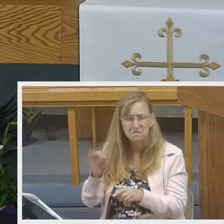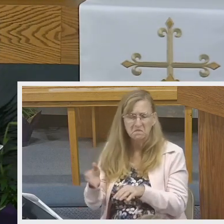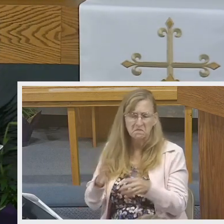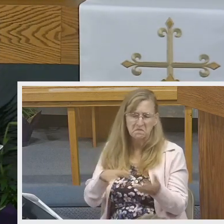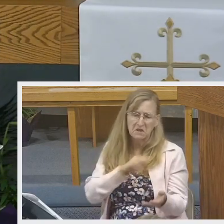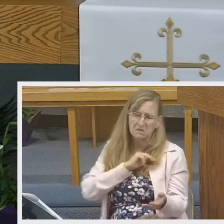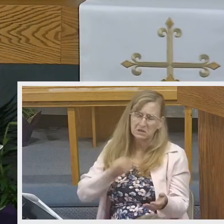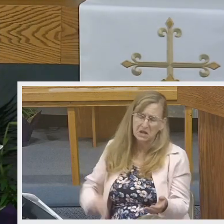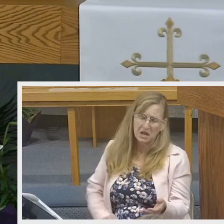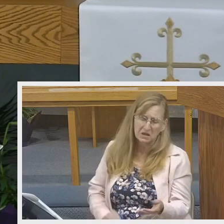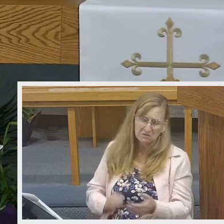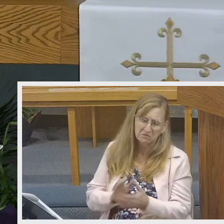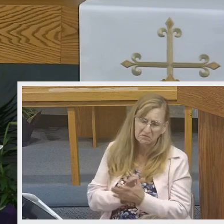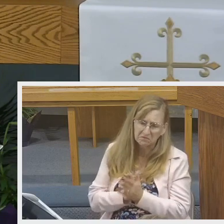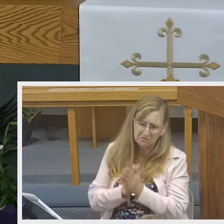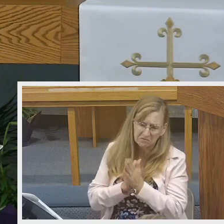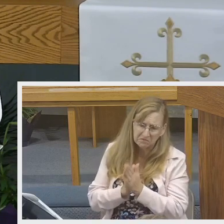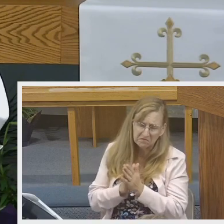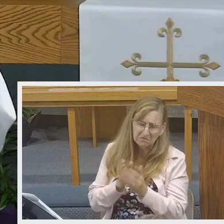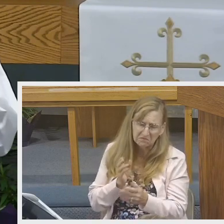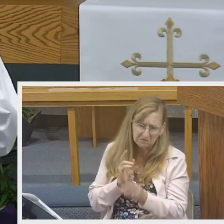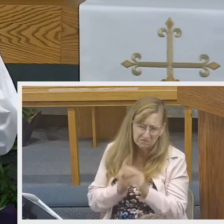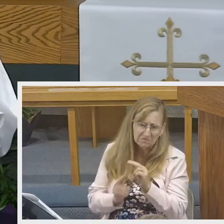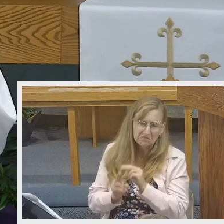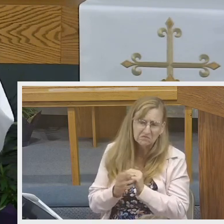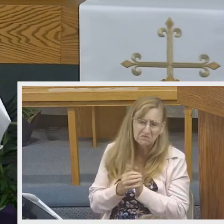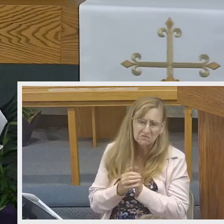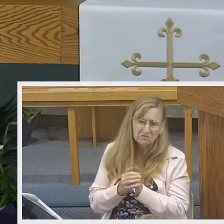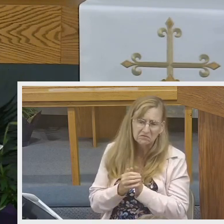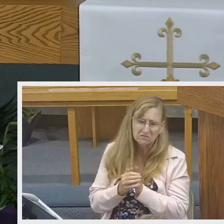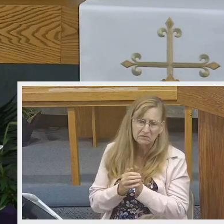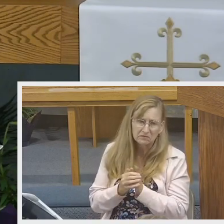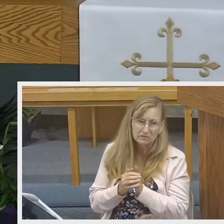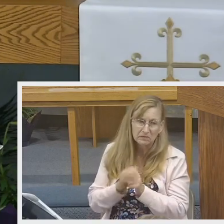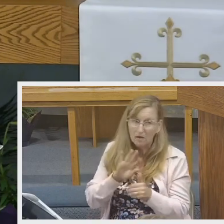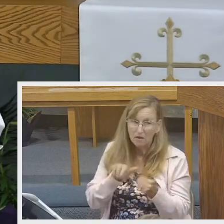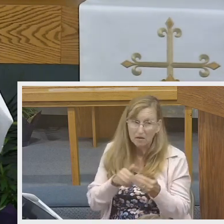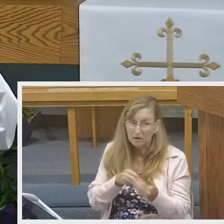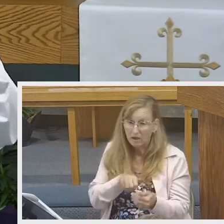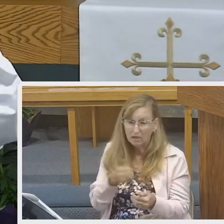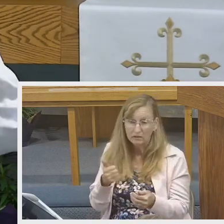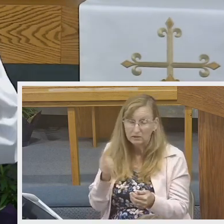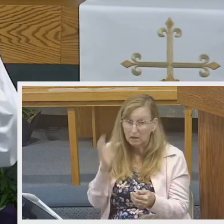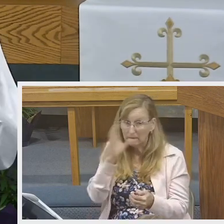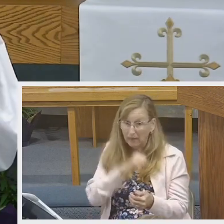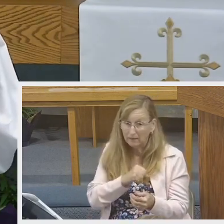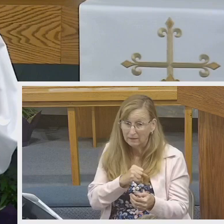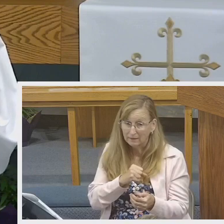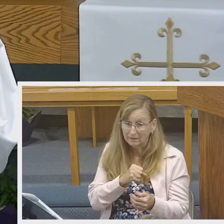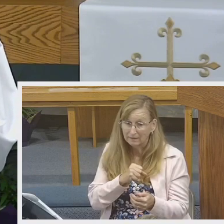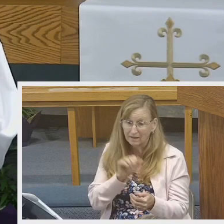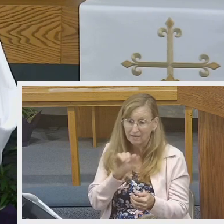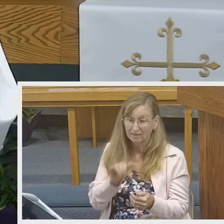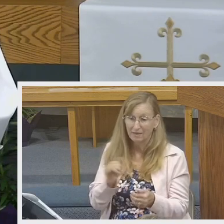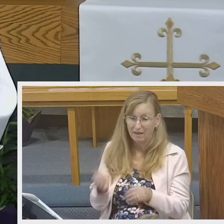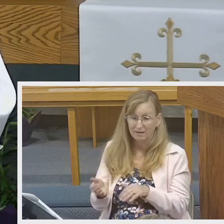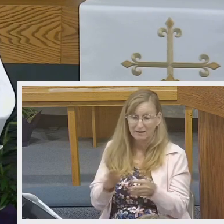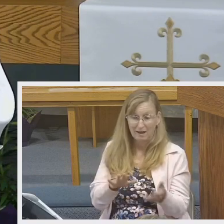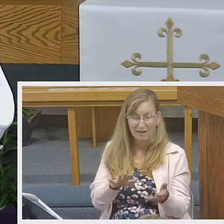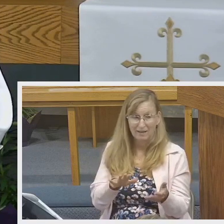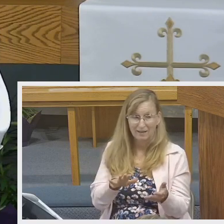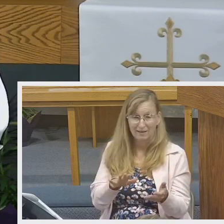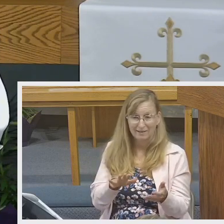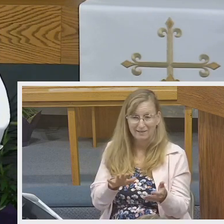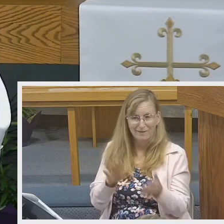last respects. And what they and all the others missed was that that death of the Messiah was part of God's